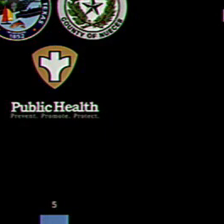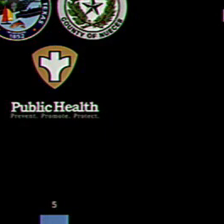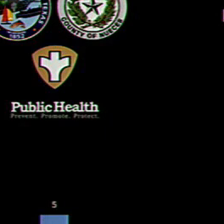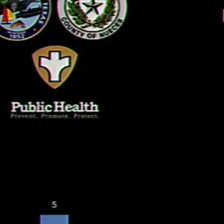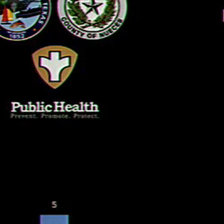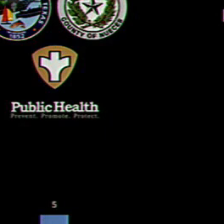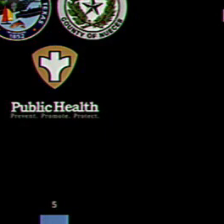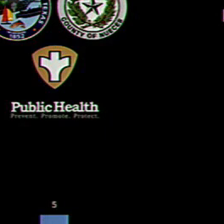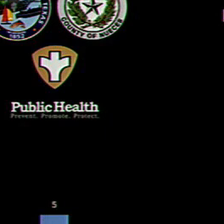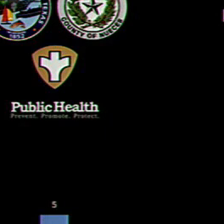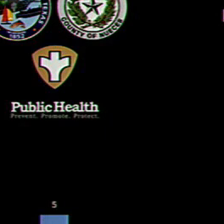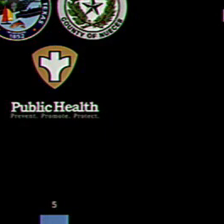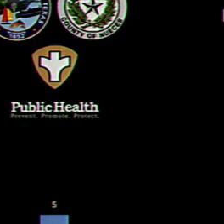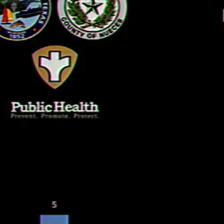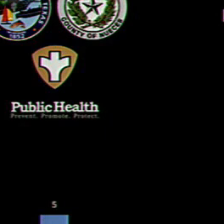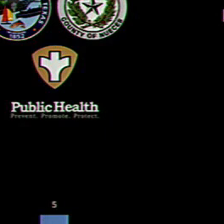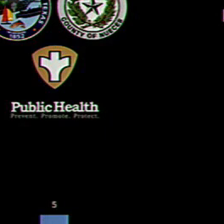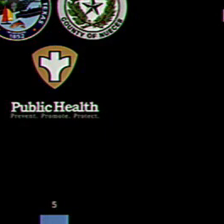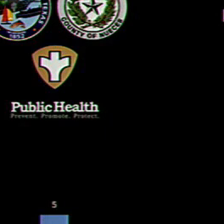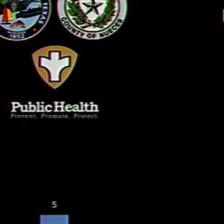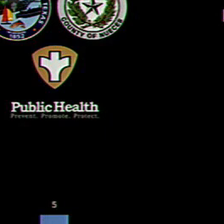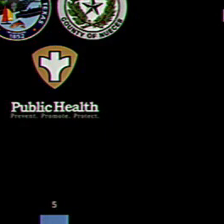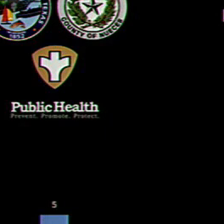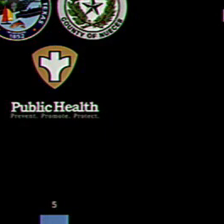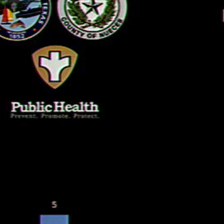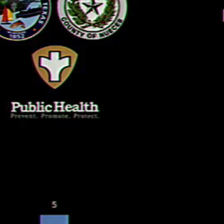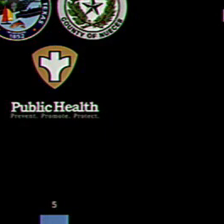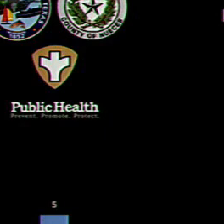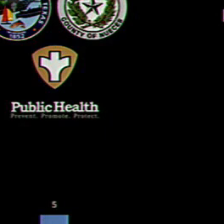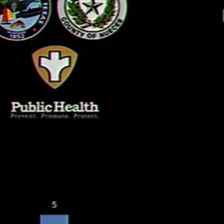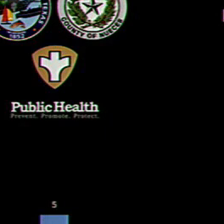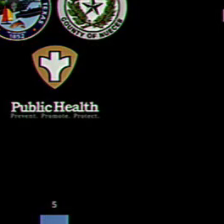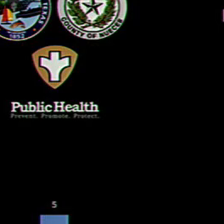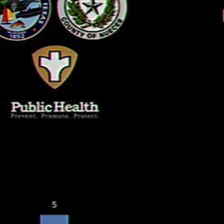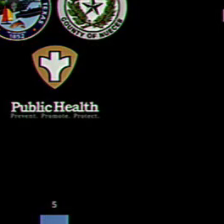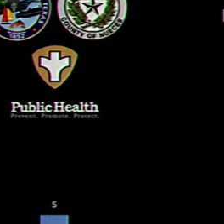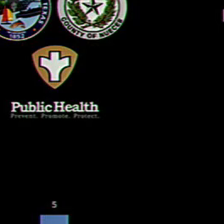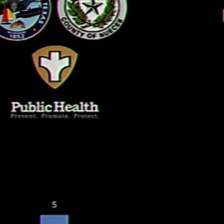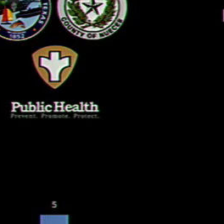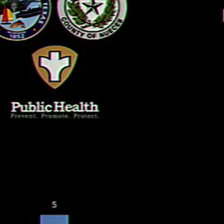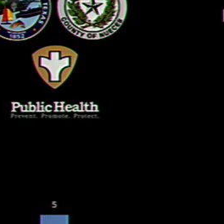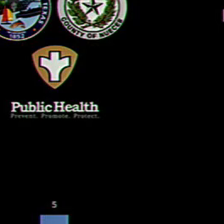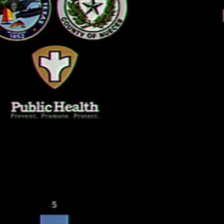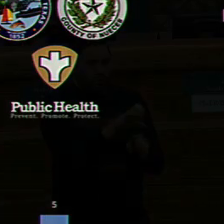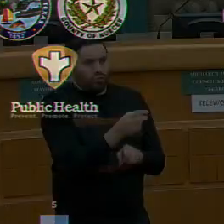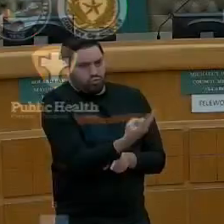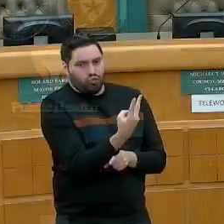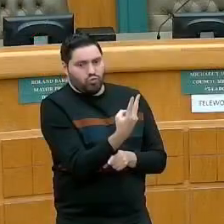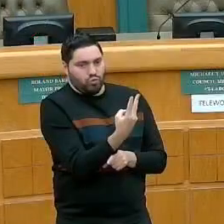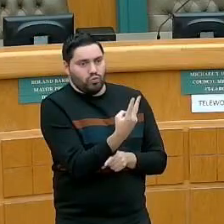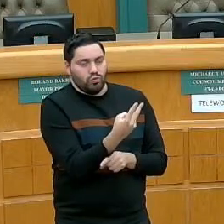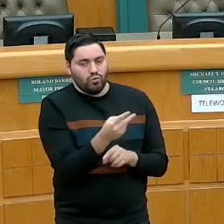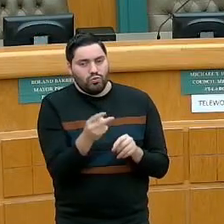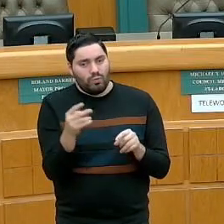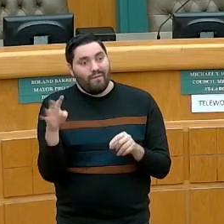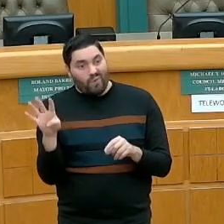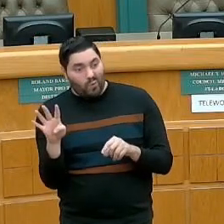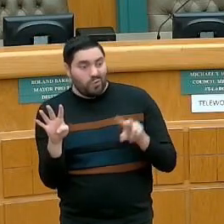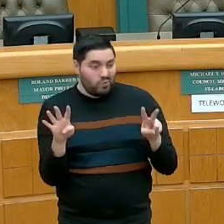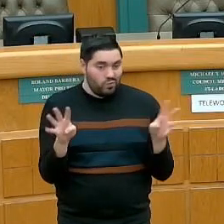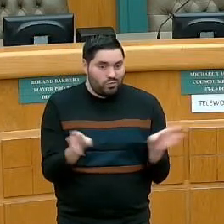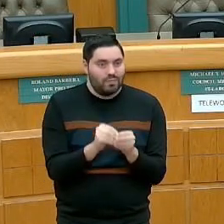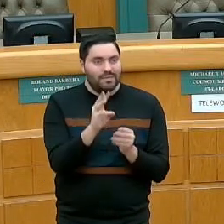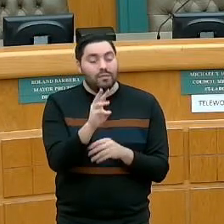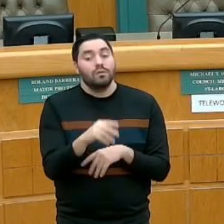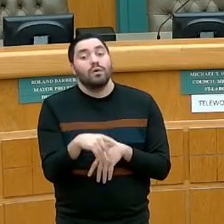4 of those test results came from our lab, and then 2 came from the private sector, private labs. So we had